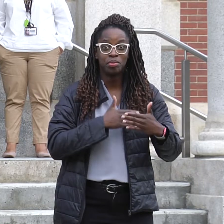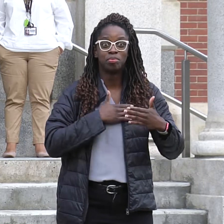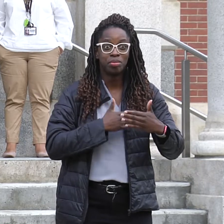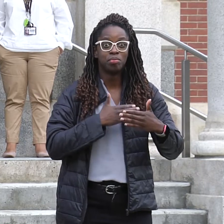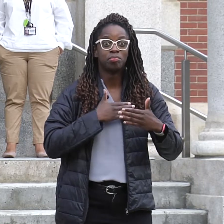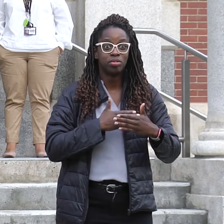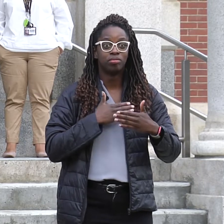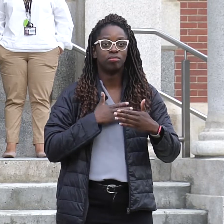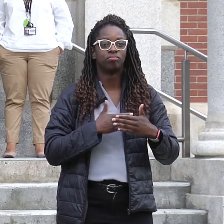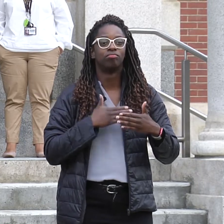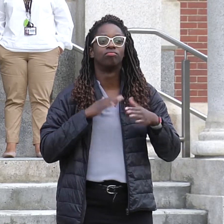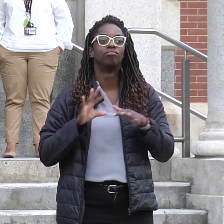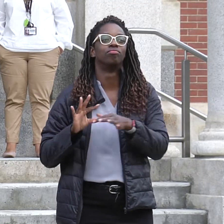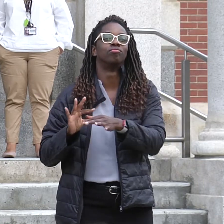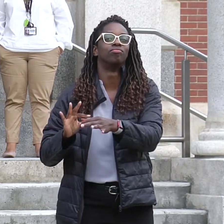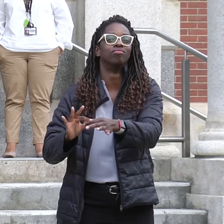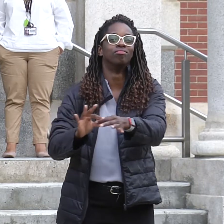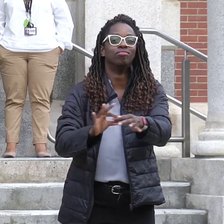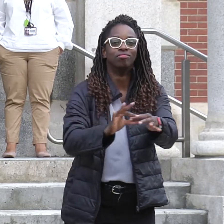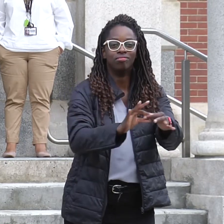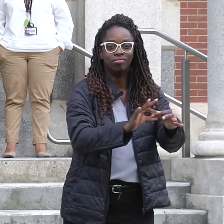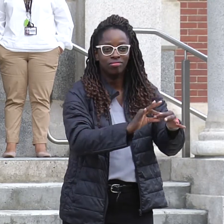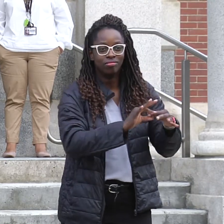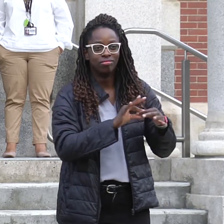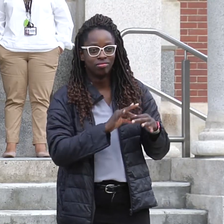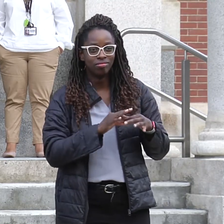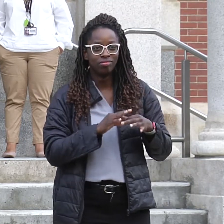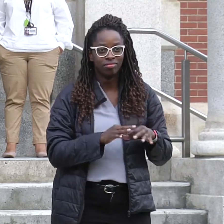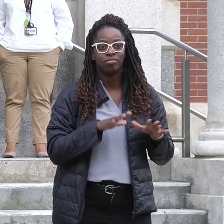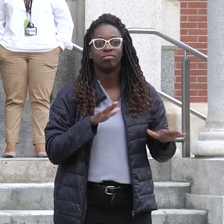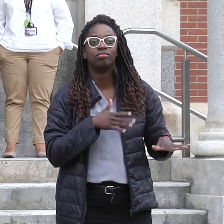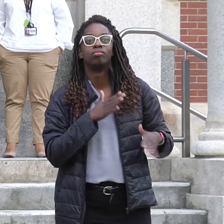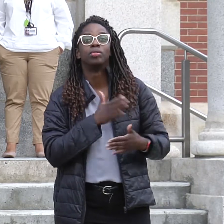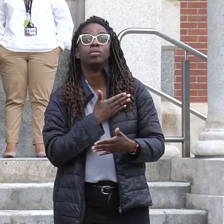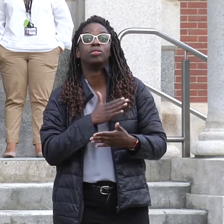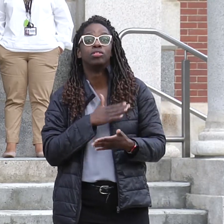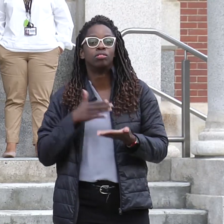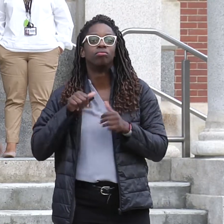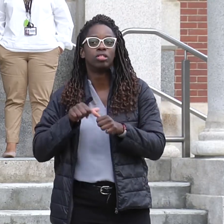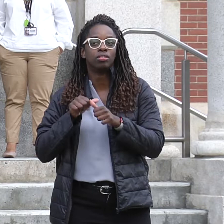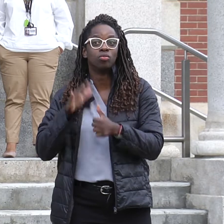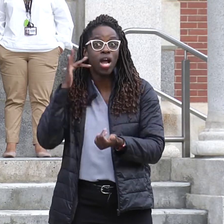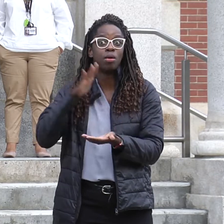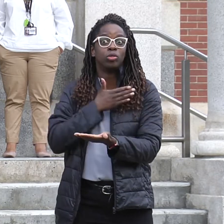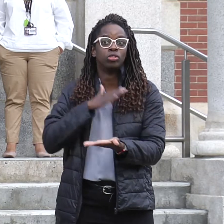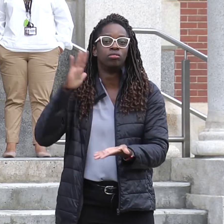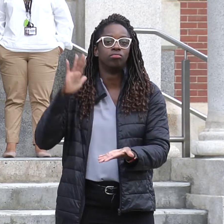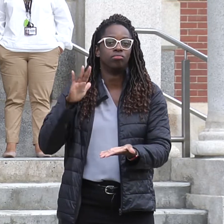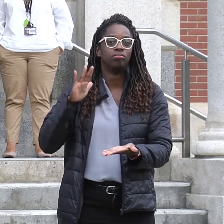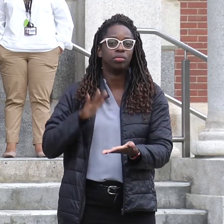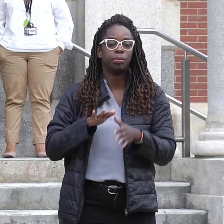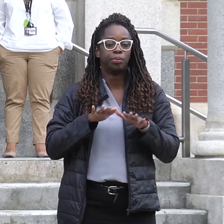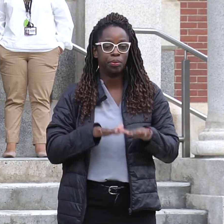you whisper? And it beats on, and it beats, and it beats on, and it beats.